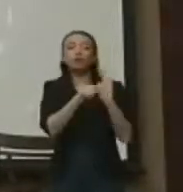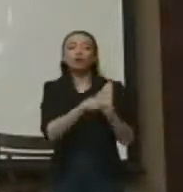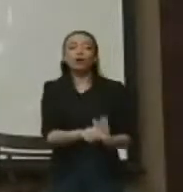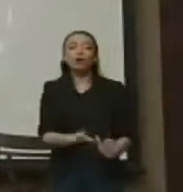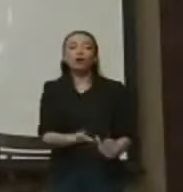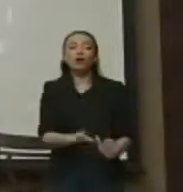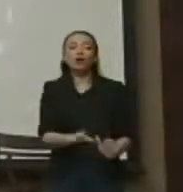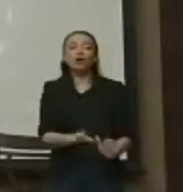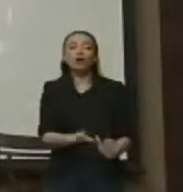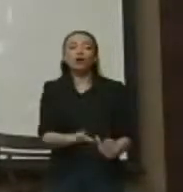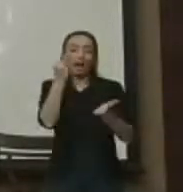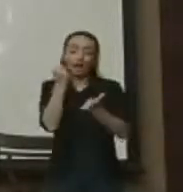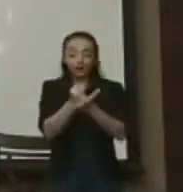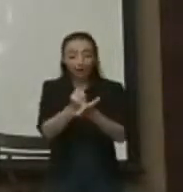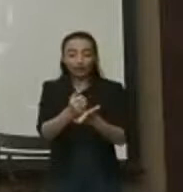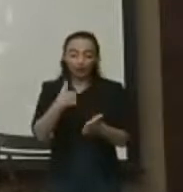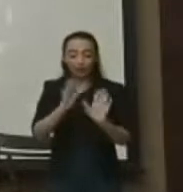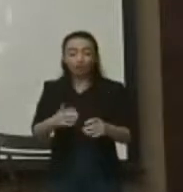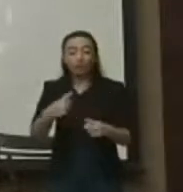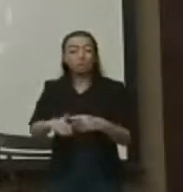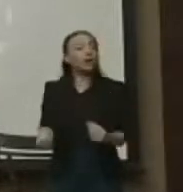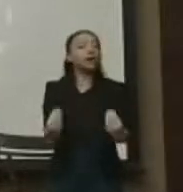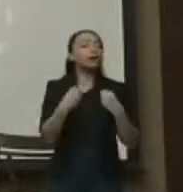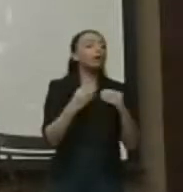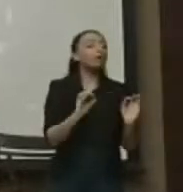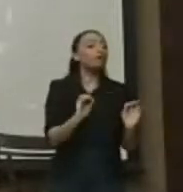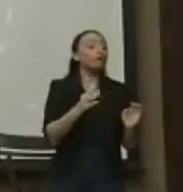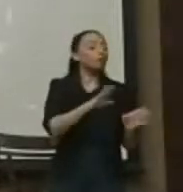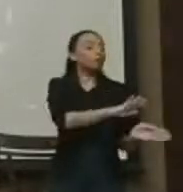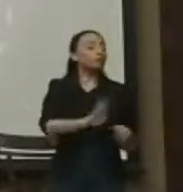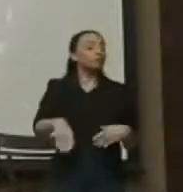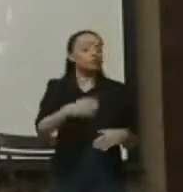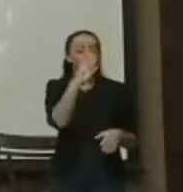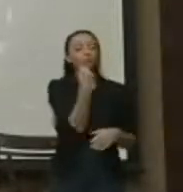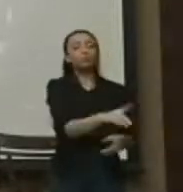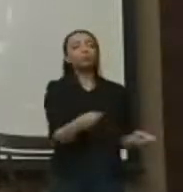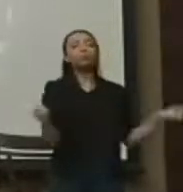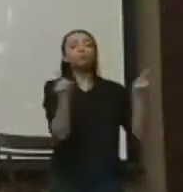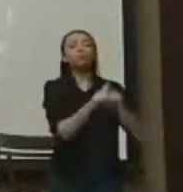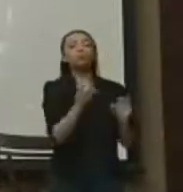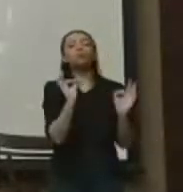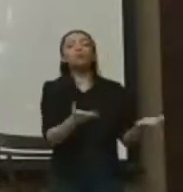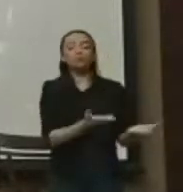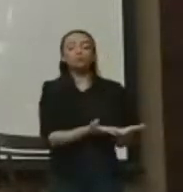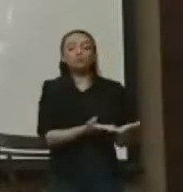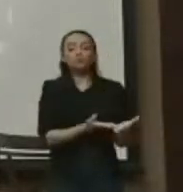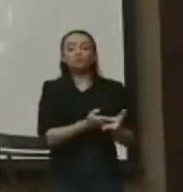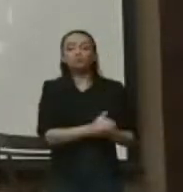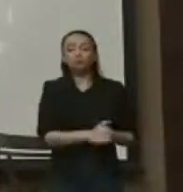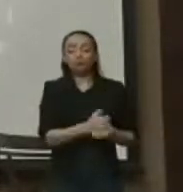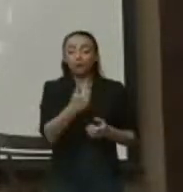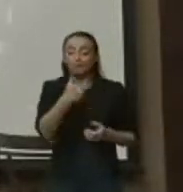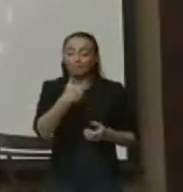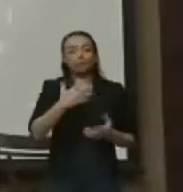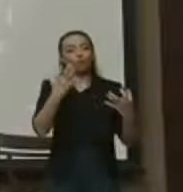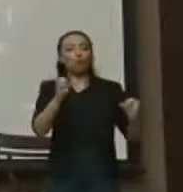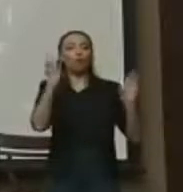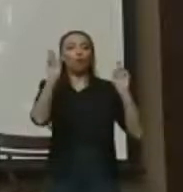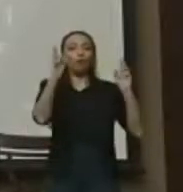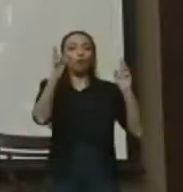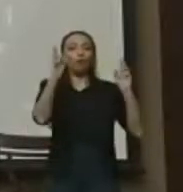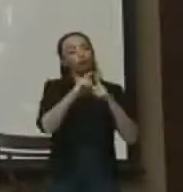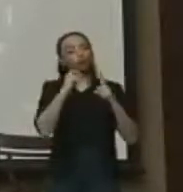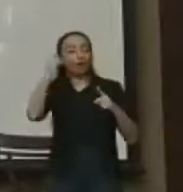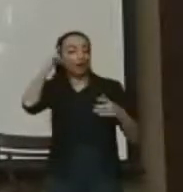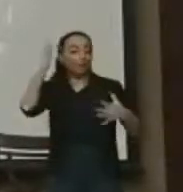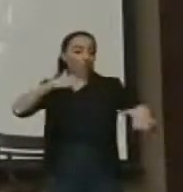say, the rights that we have denied to the people with disability. I think the intent is right. I think everyone